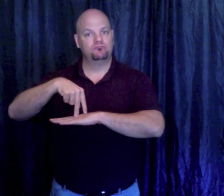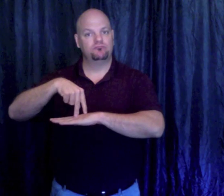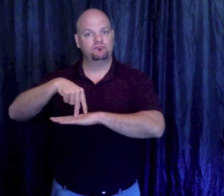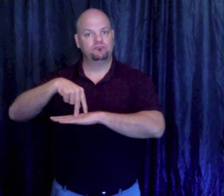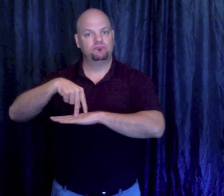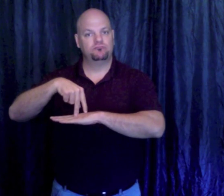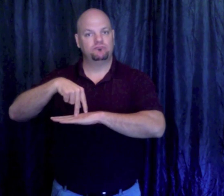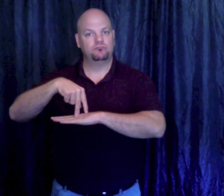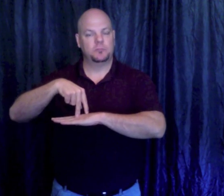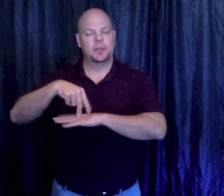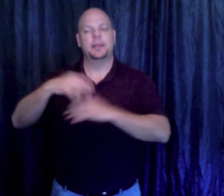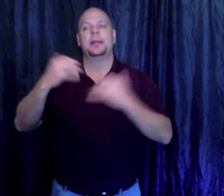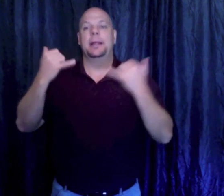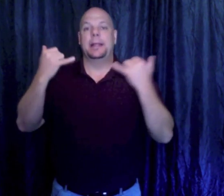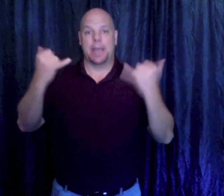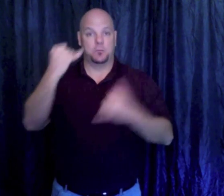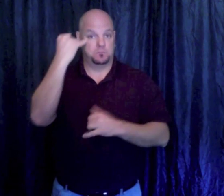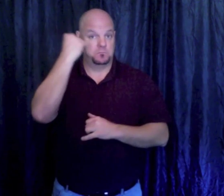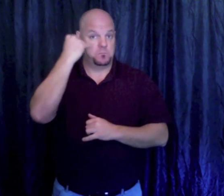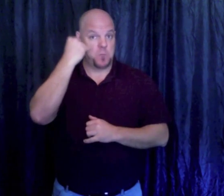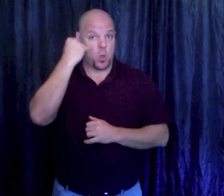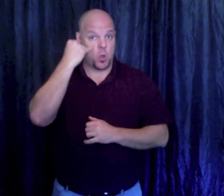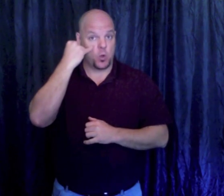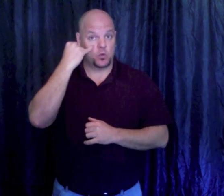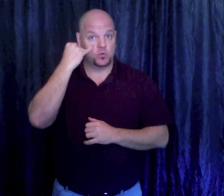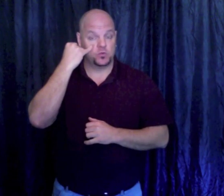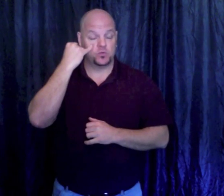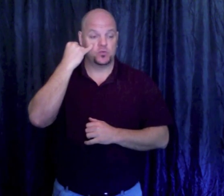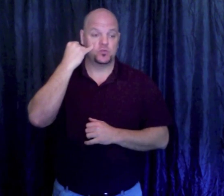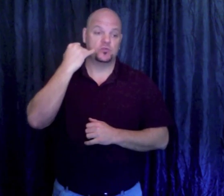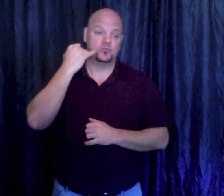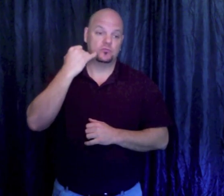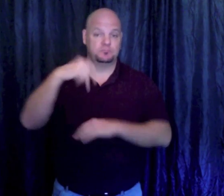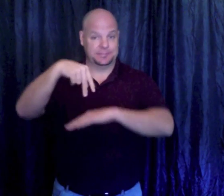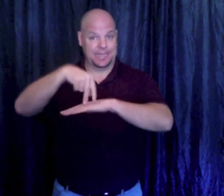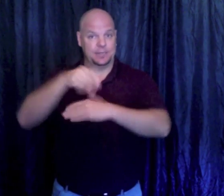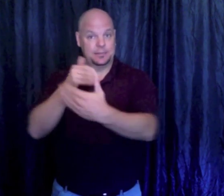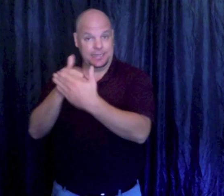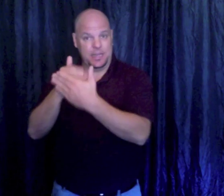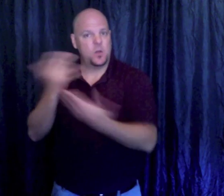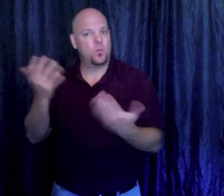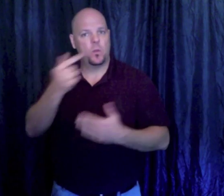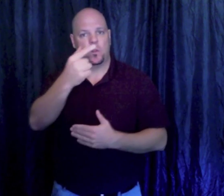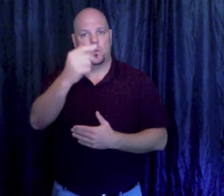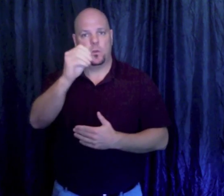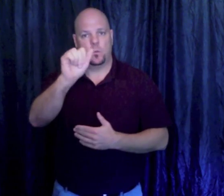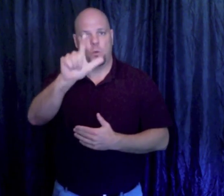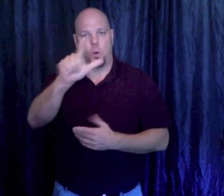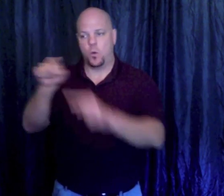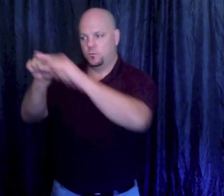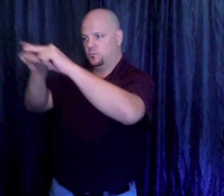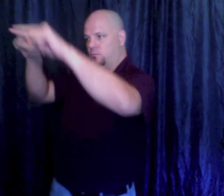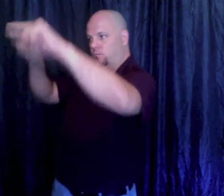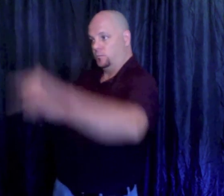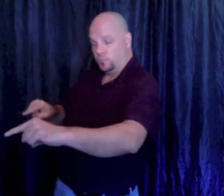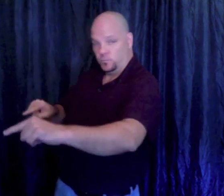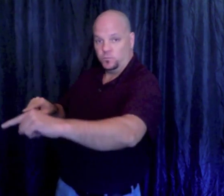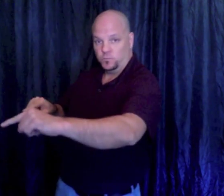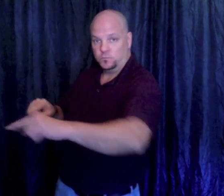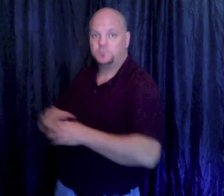let's say for some reason you're a referee and you're standing next to a goal. Can you kick